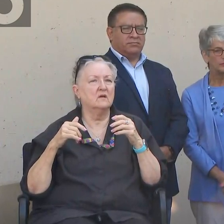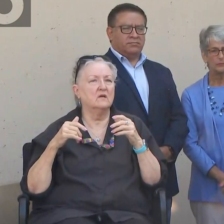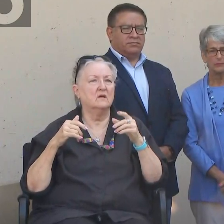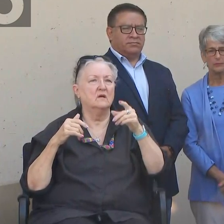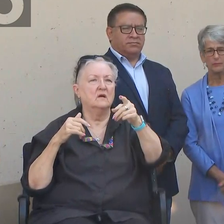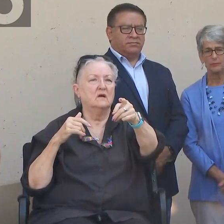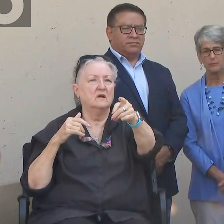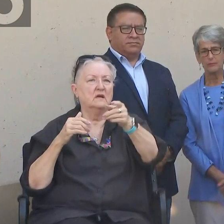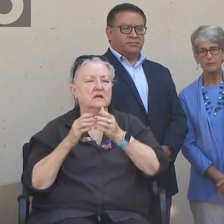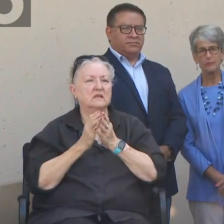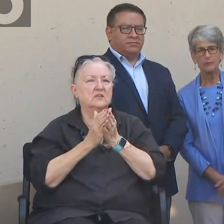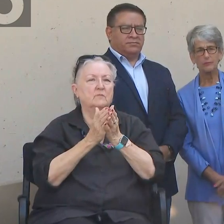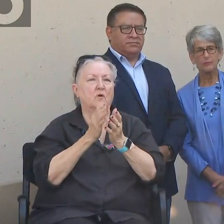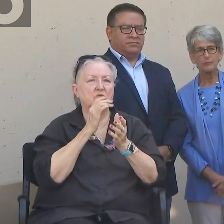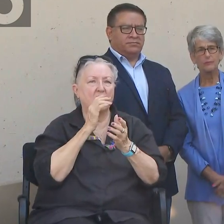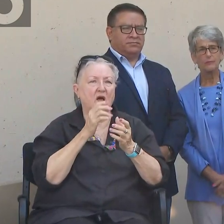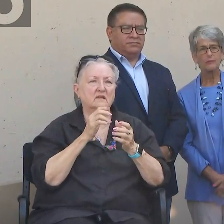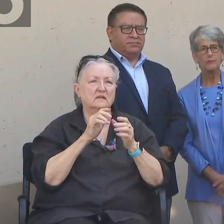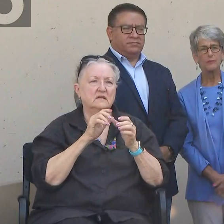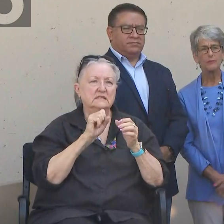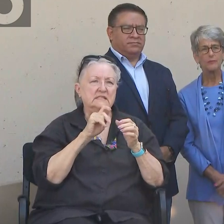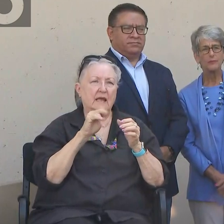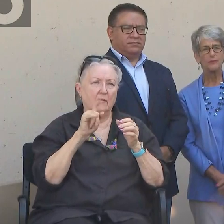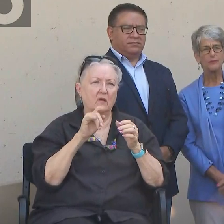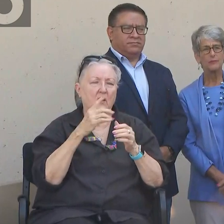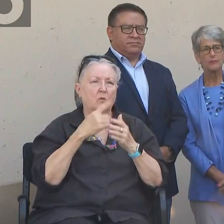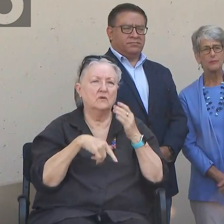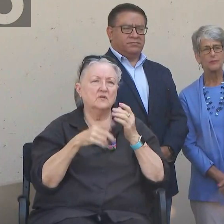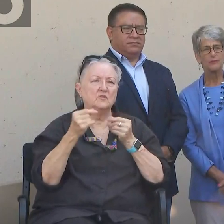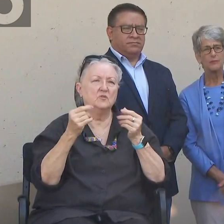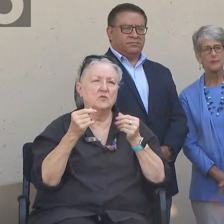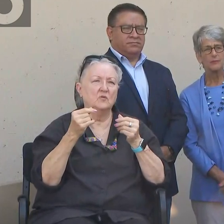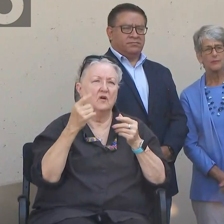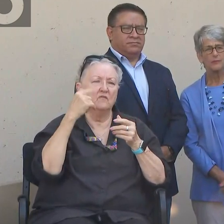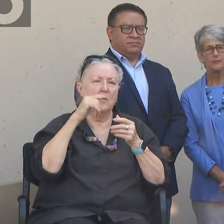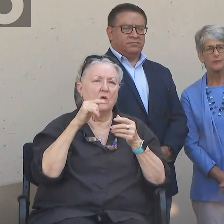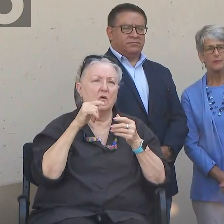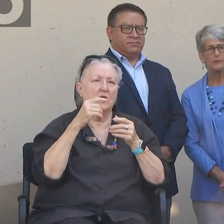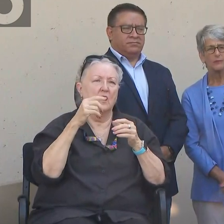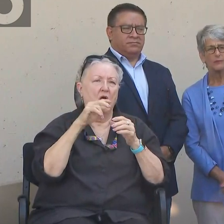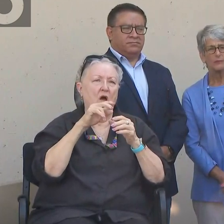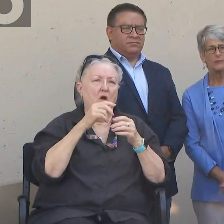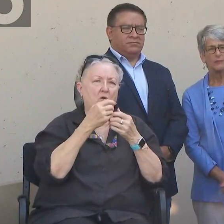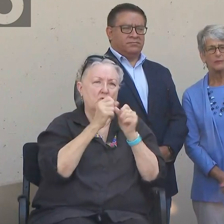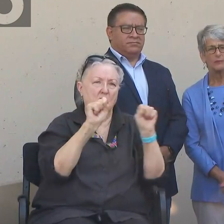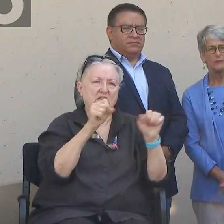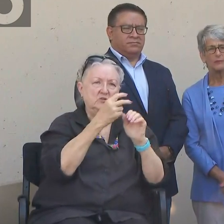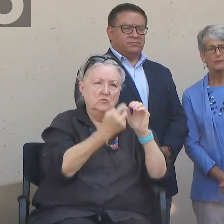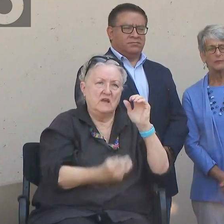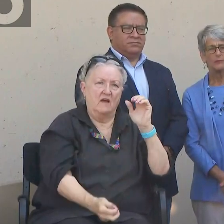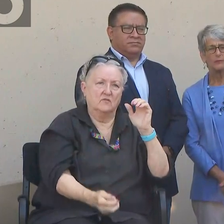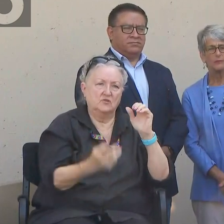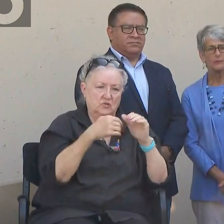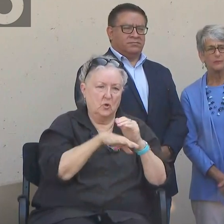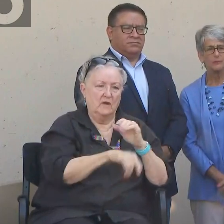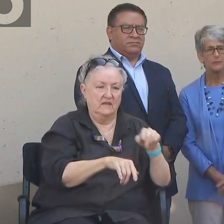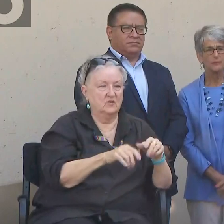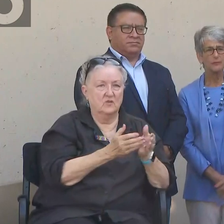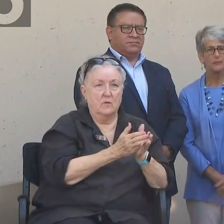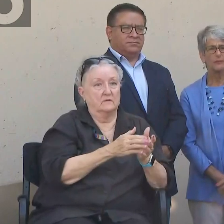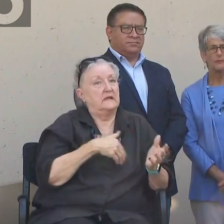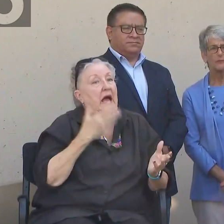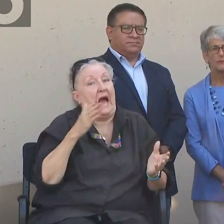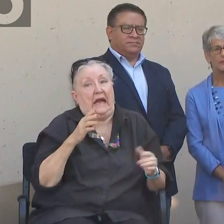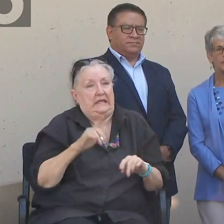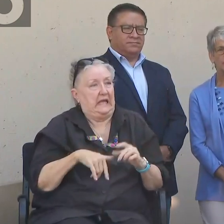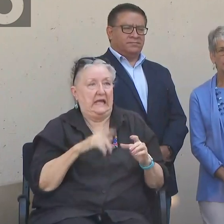boat is unstable. What has to be done for allow rescue divers to go inside the vessel? Yeah, I don't know that I